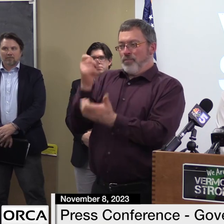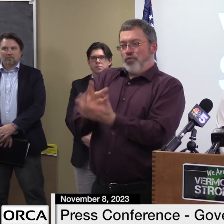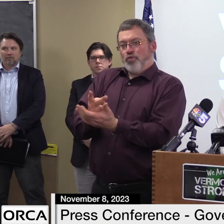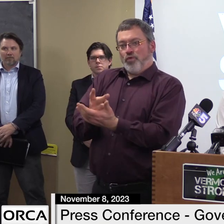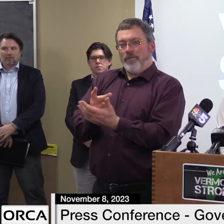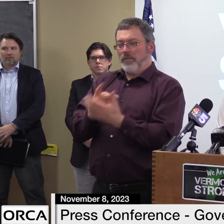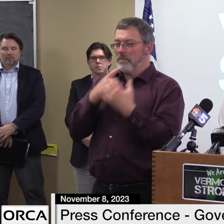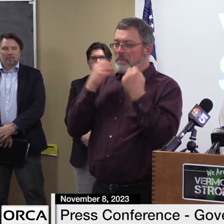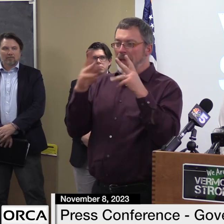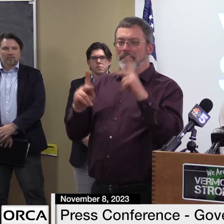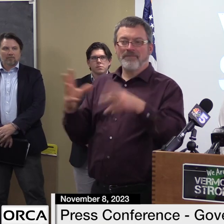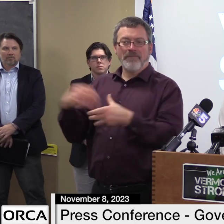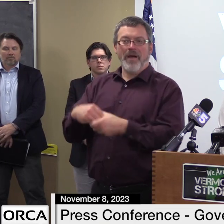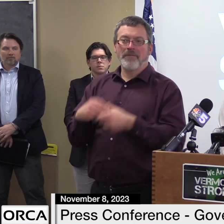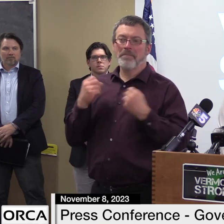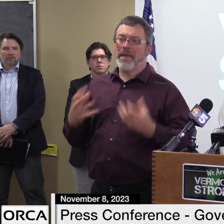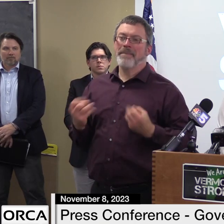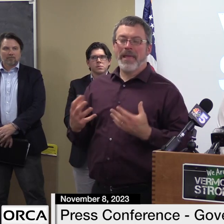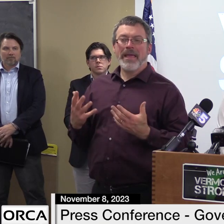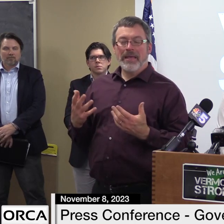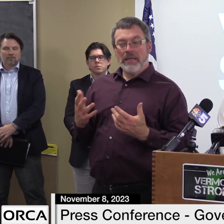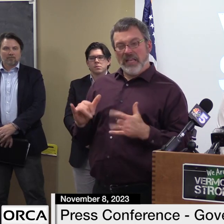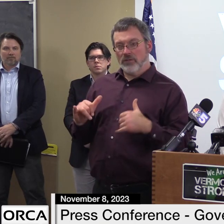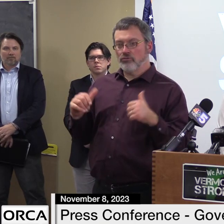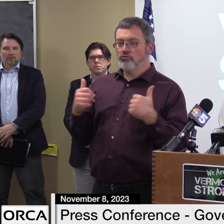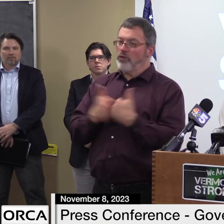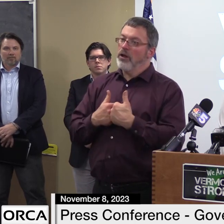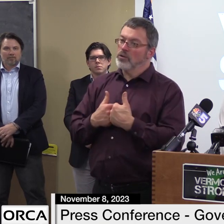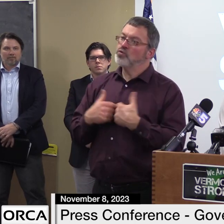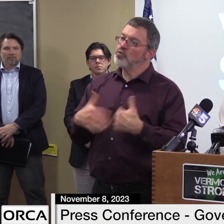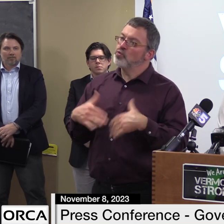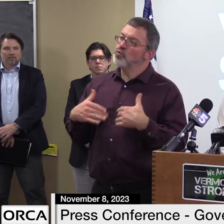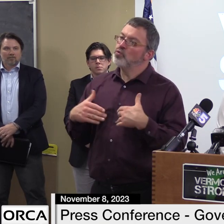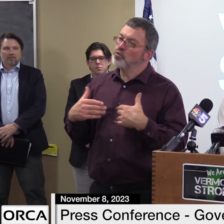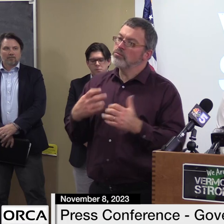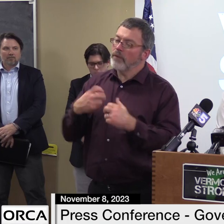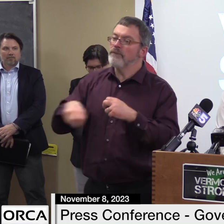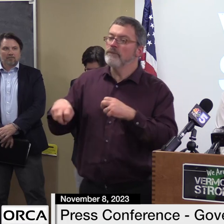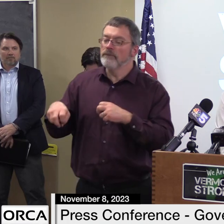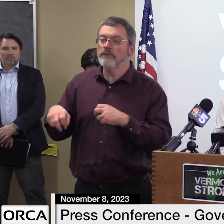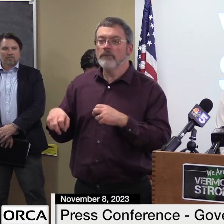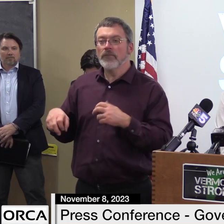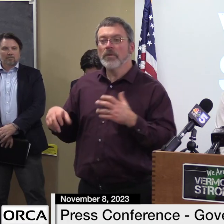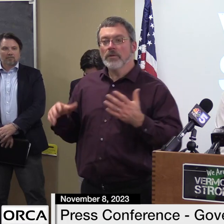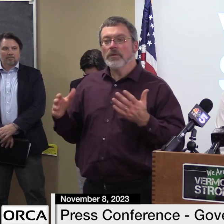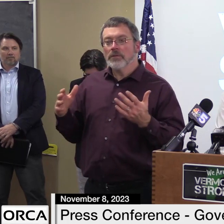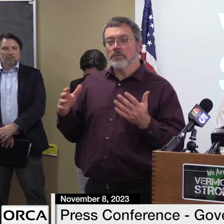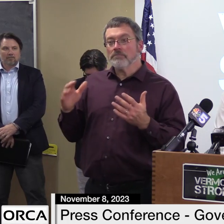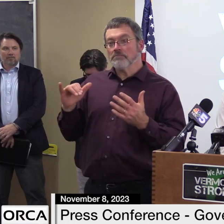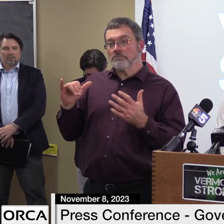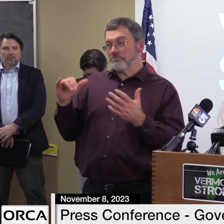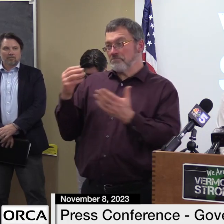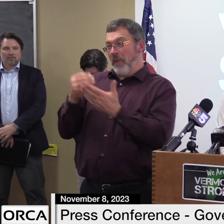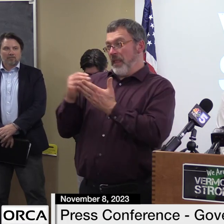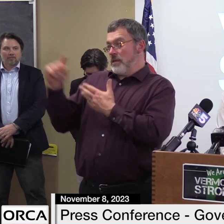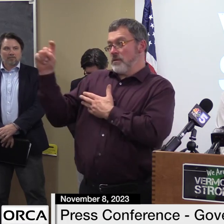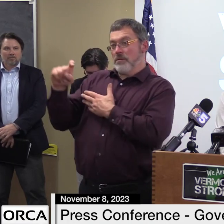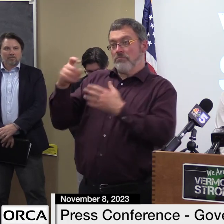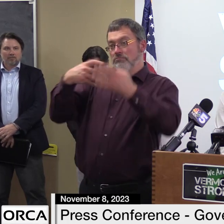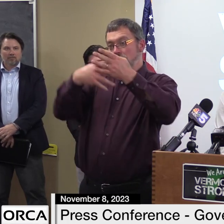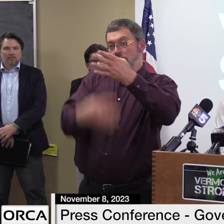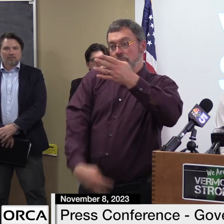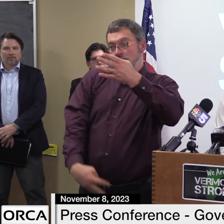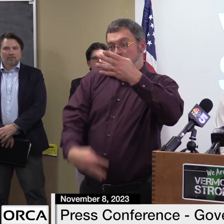gets difficult because we talk about the grand list, reducing the size of the grand list by reducing the number of